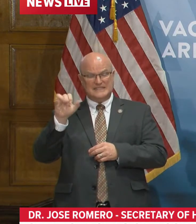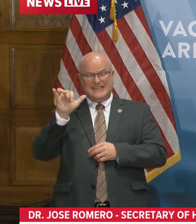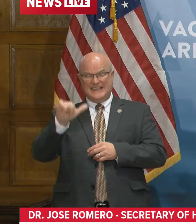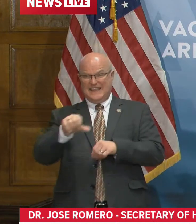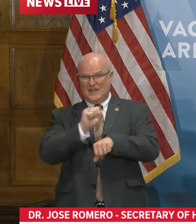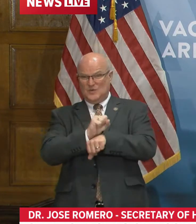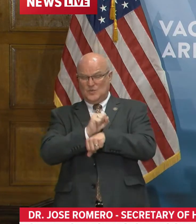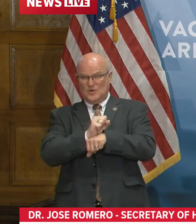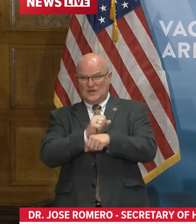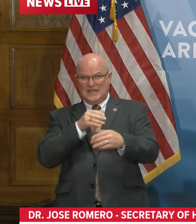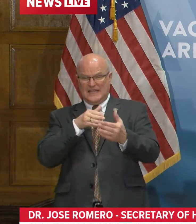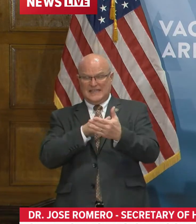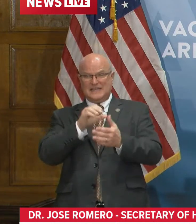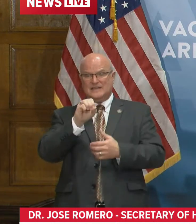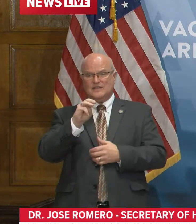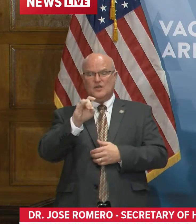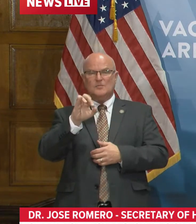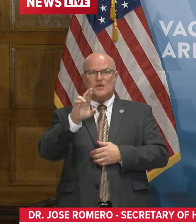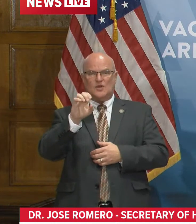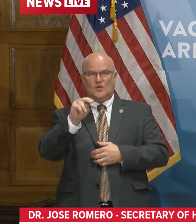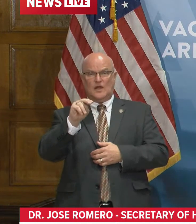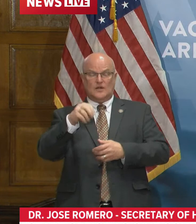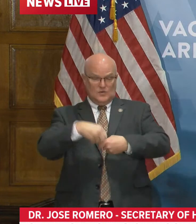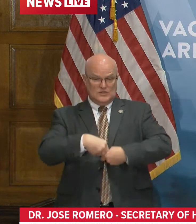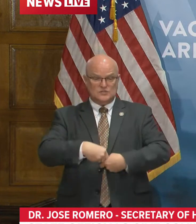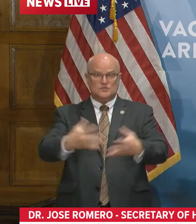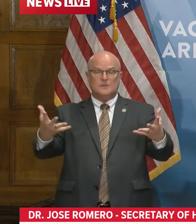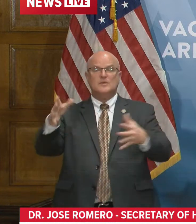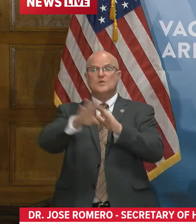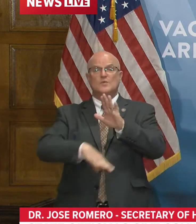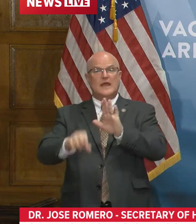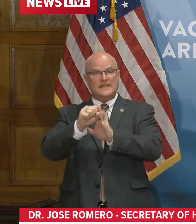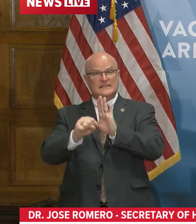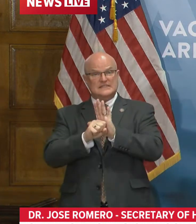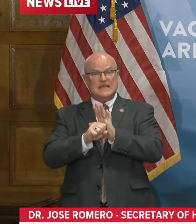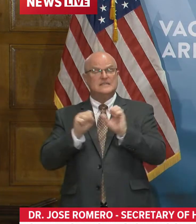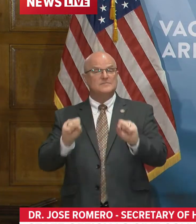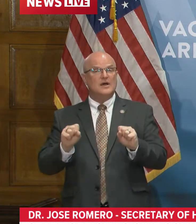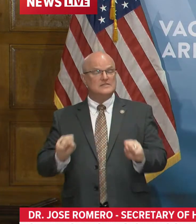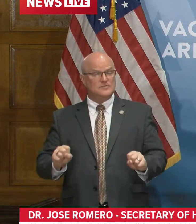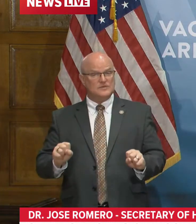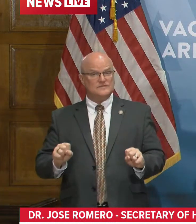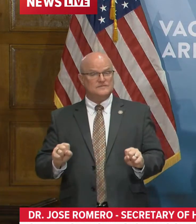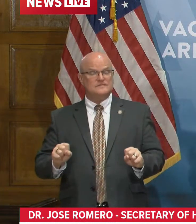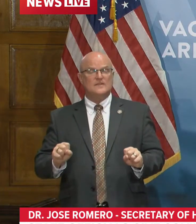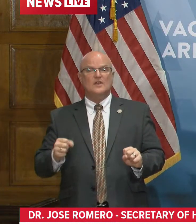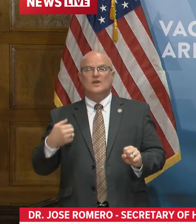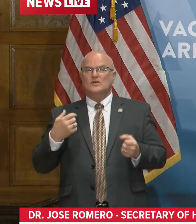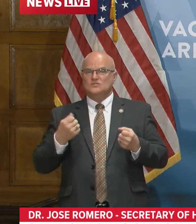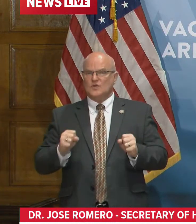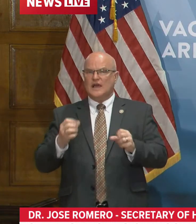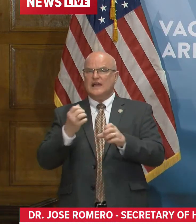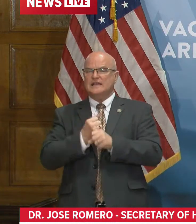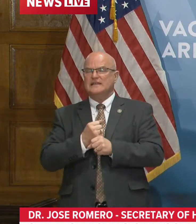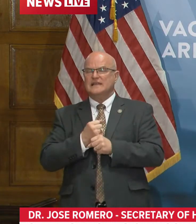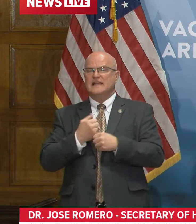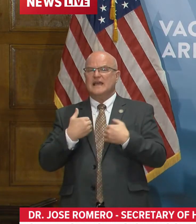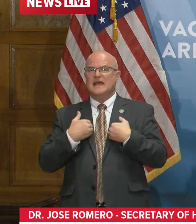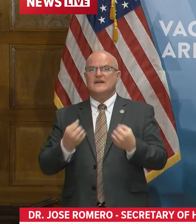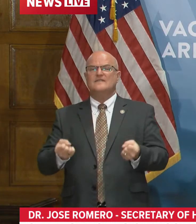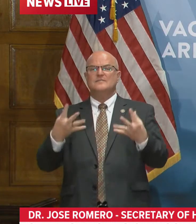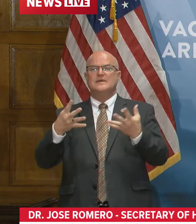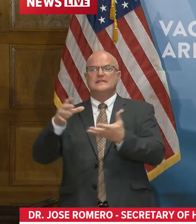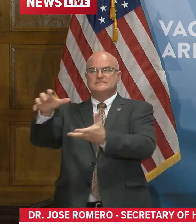works against Omicron. We're distributing them across the state as equitably as possible. We're trying to get as